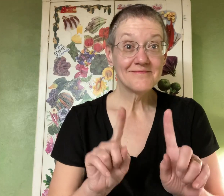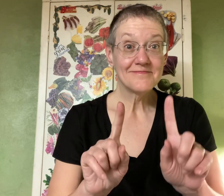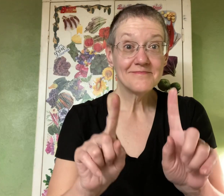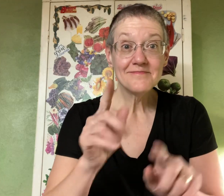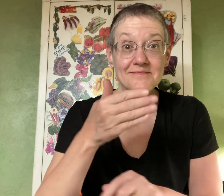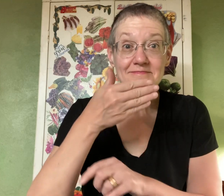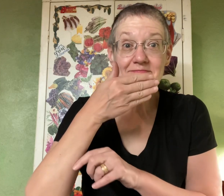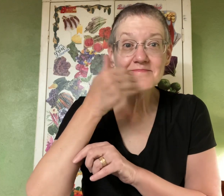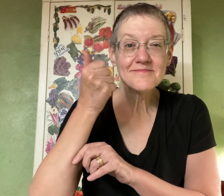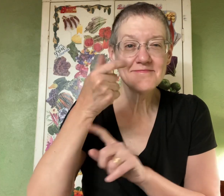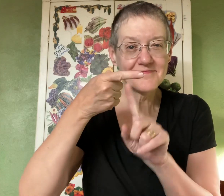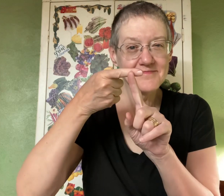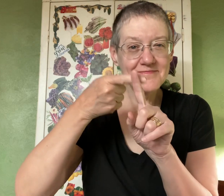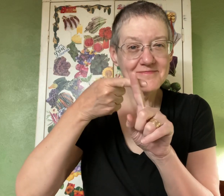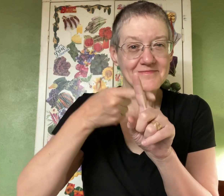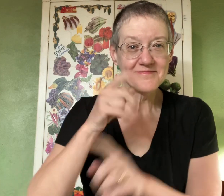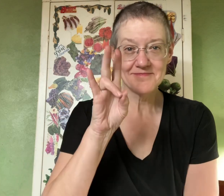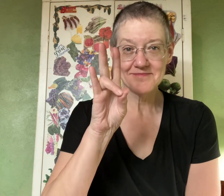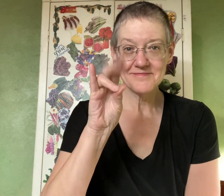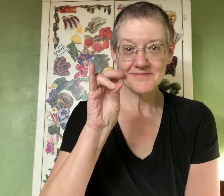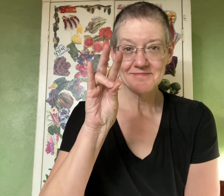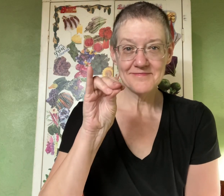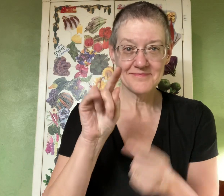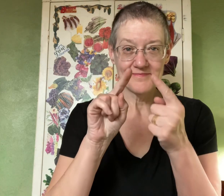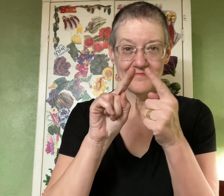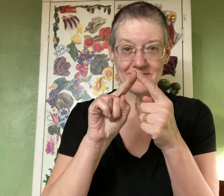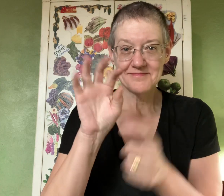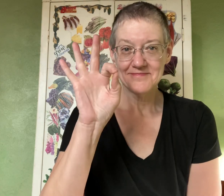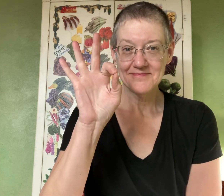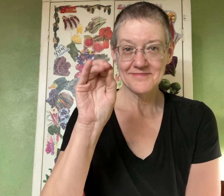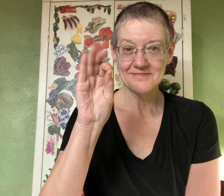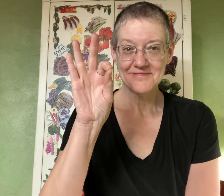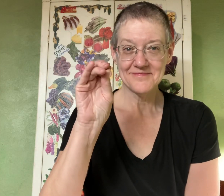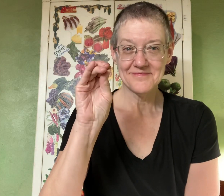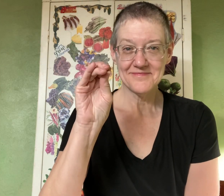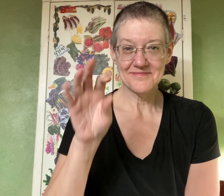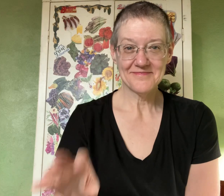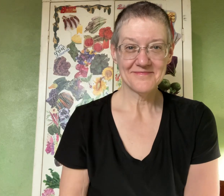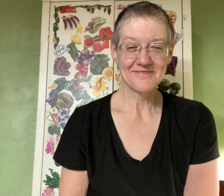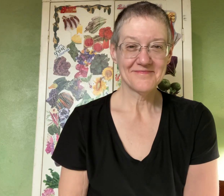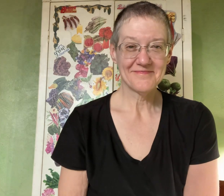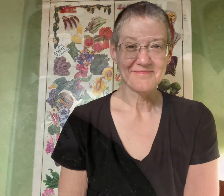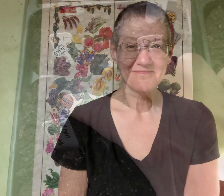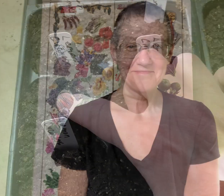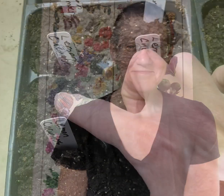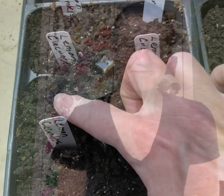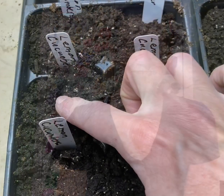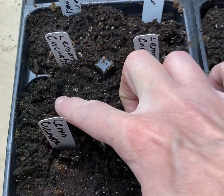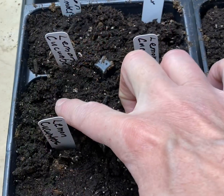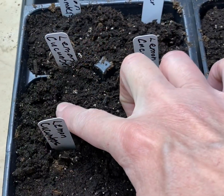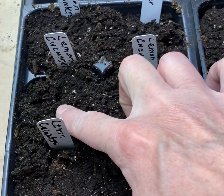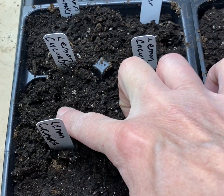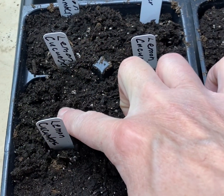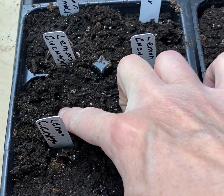They're going to germinate best at 70 to 90 degrees.